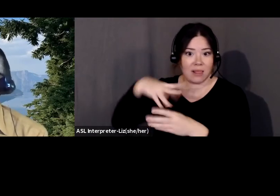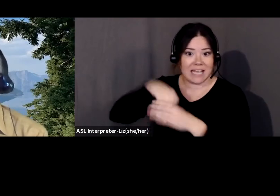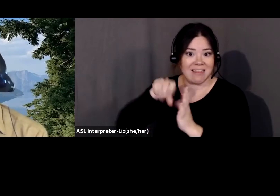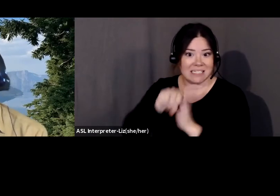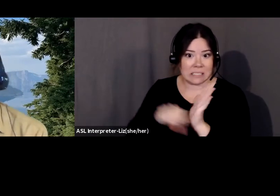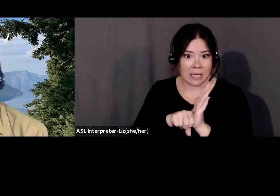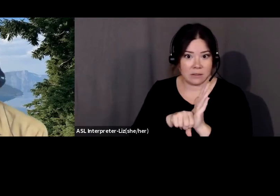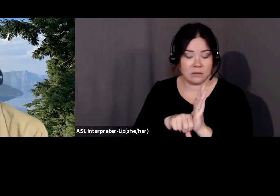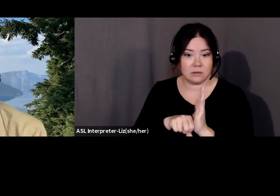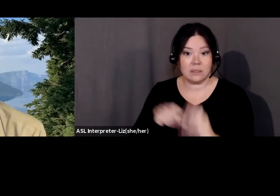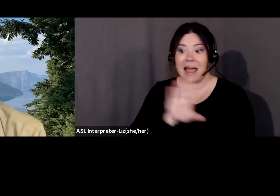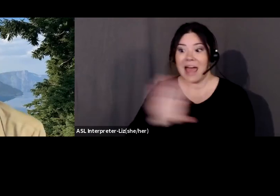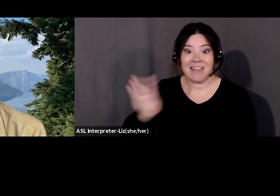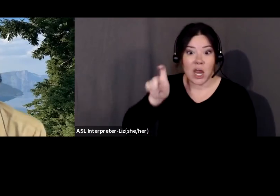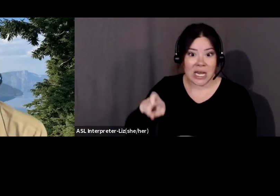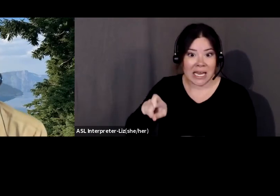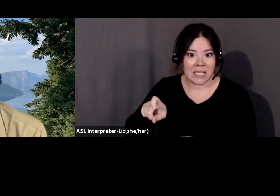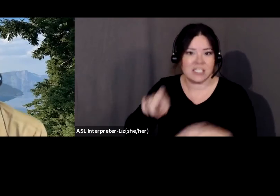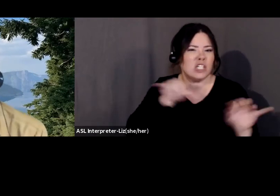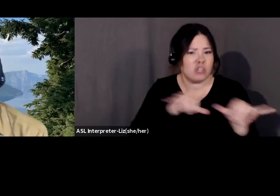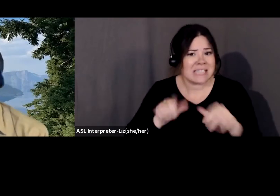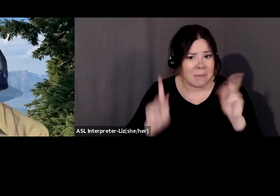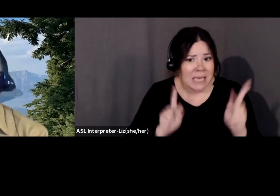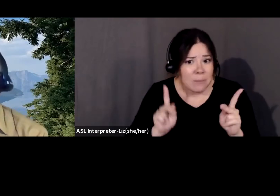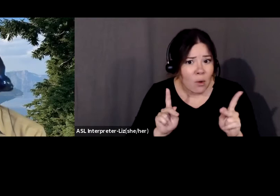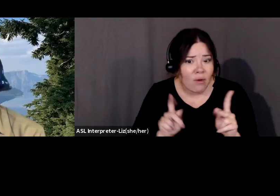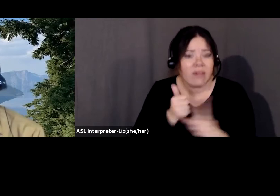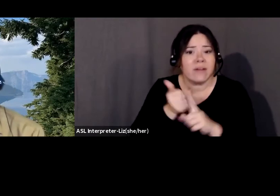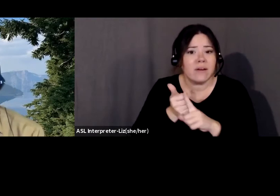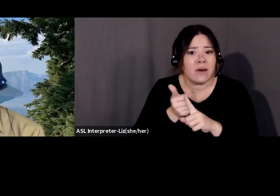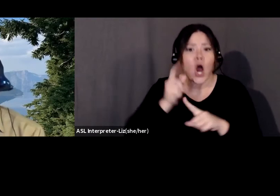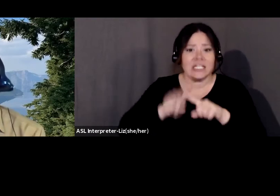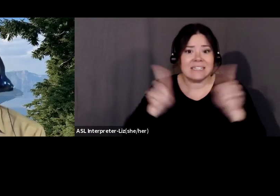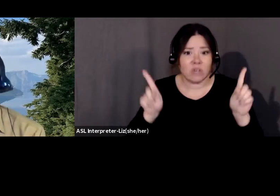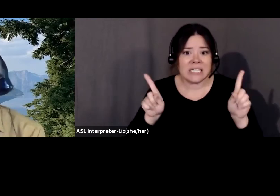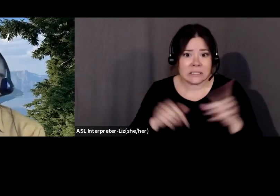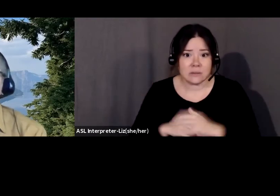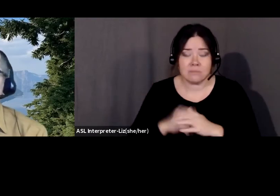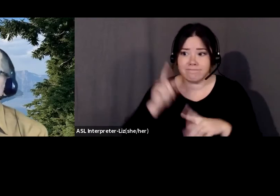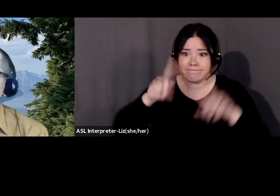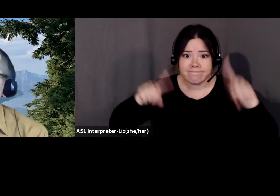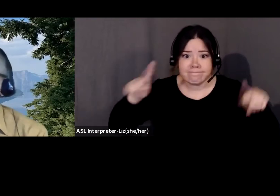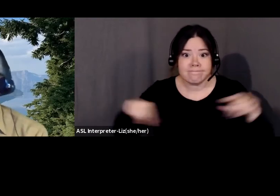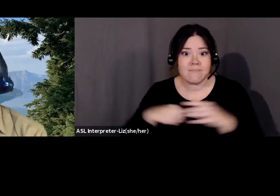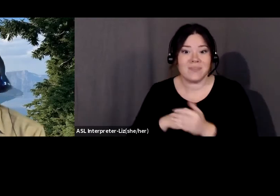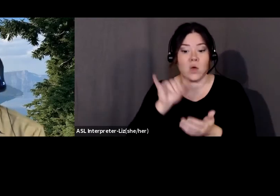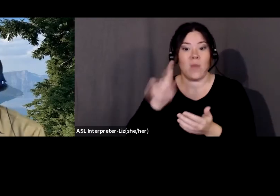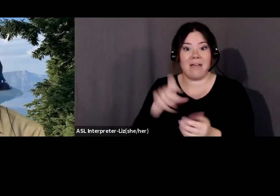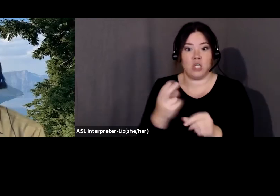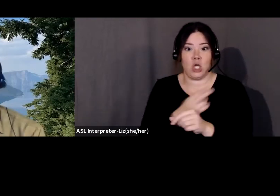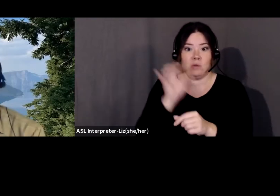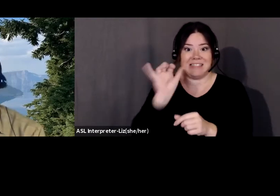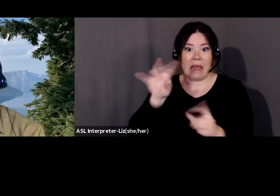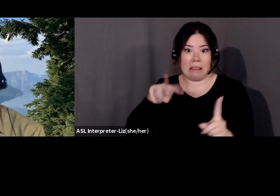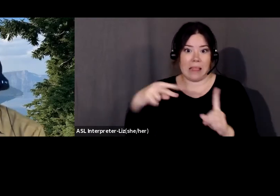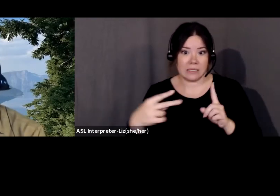people, are different. So we have to make sure we look through that lens. And that, just what I just shared, is in part what